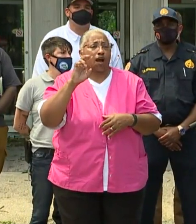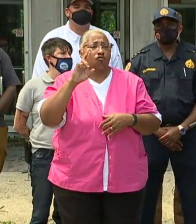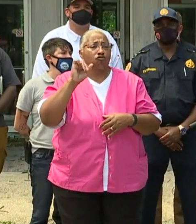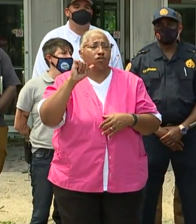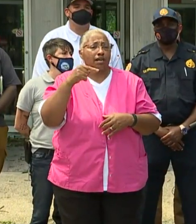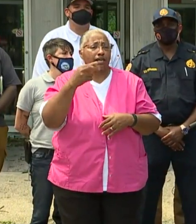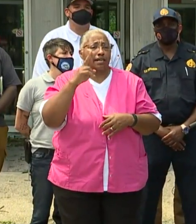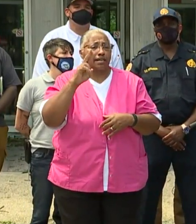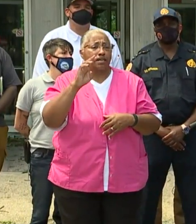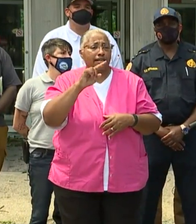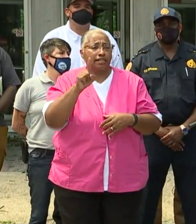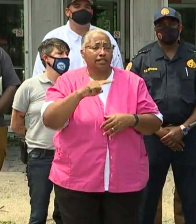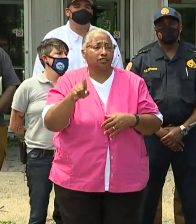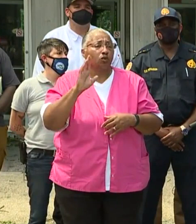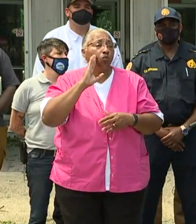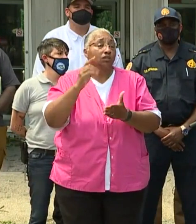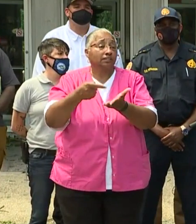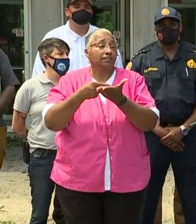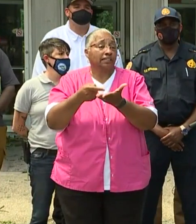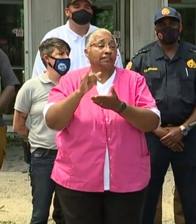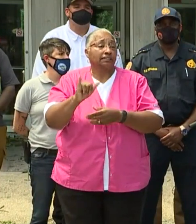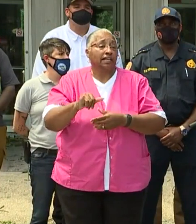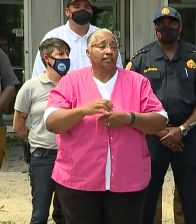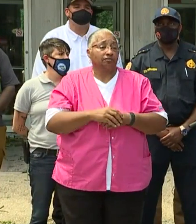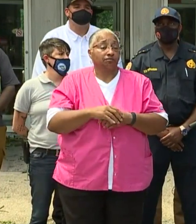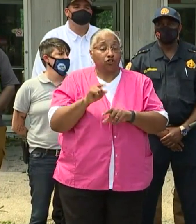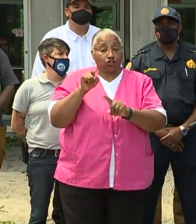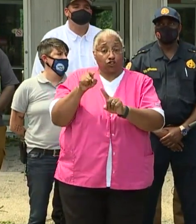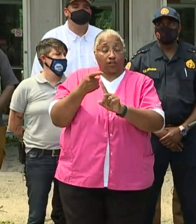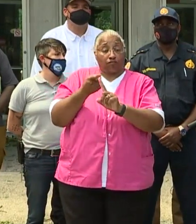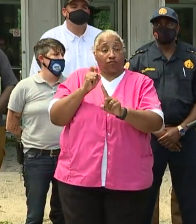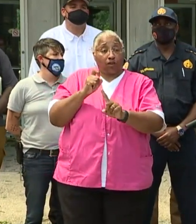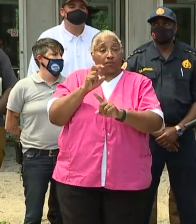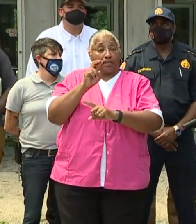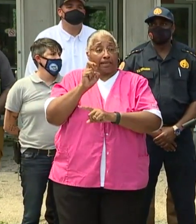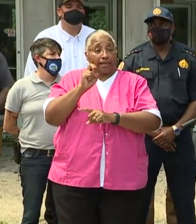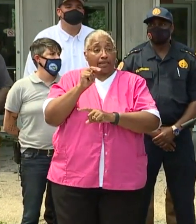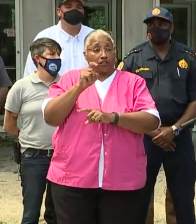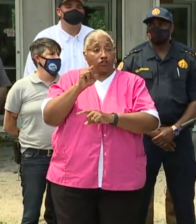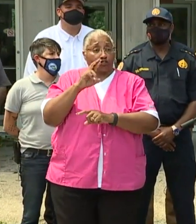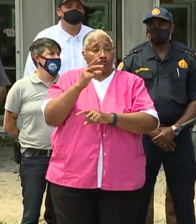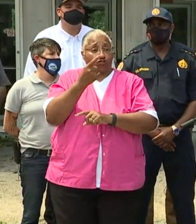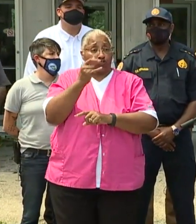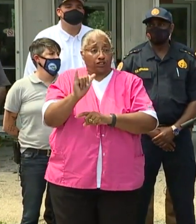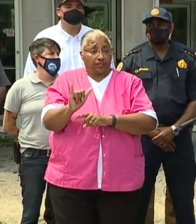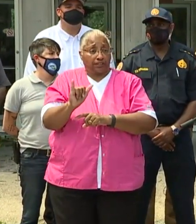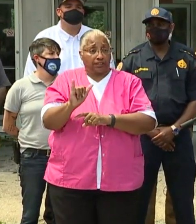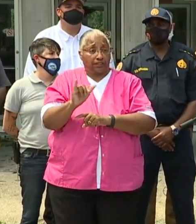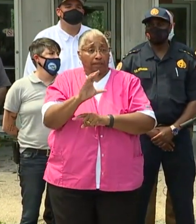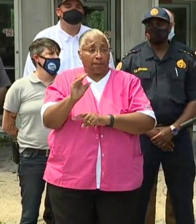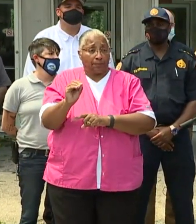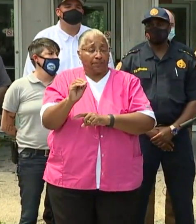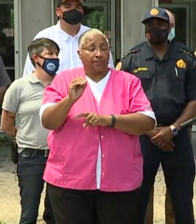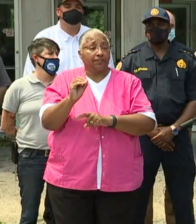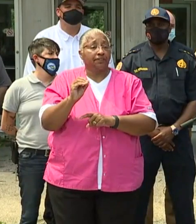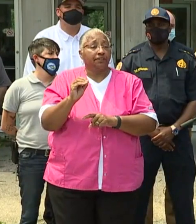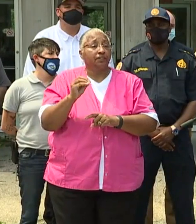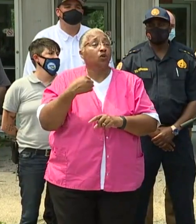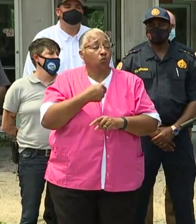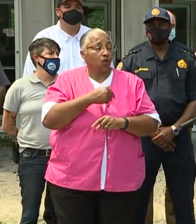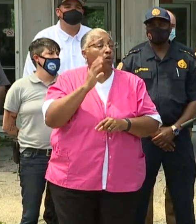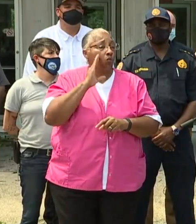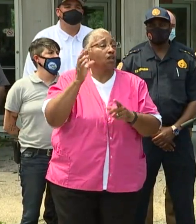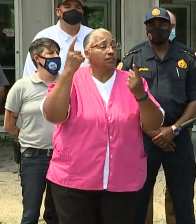speak to that issue. But it is a challenge that, again, we will address and we will get through